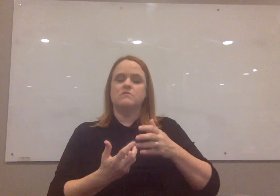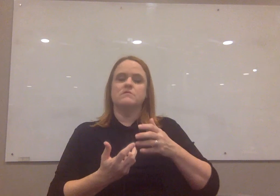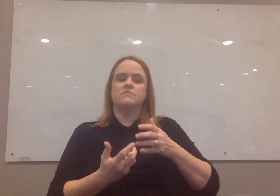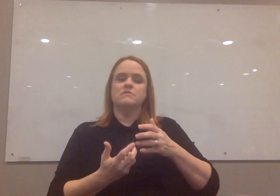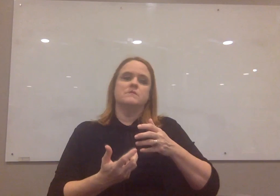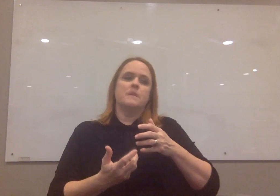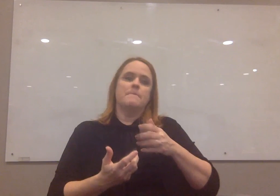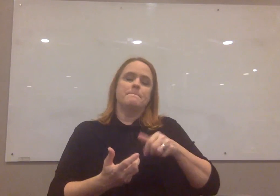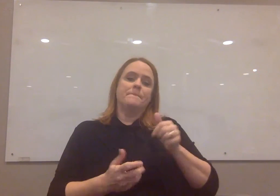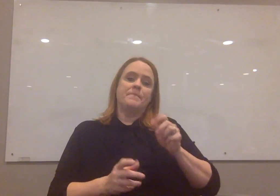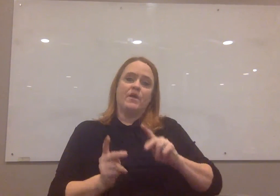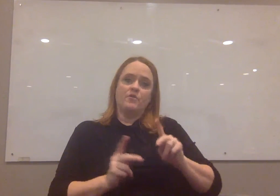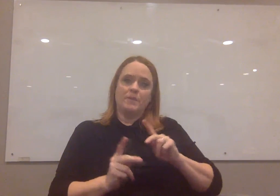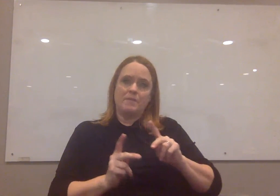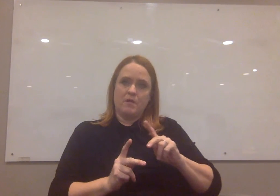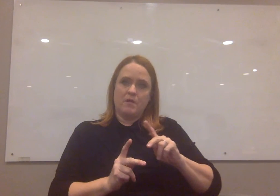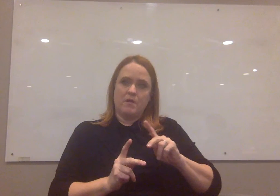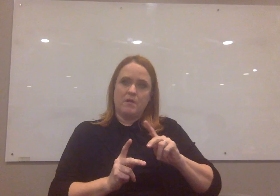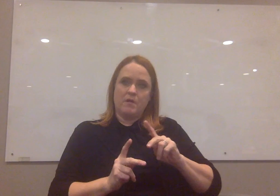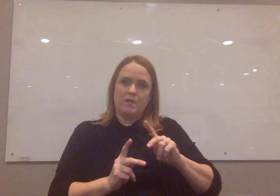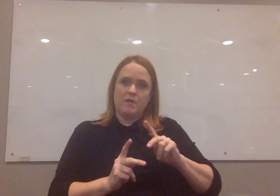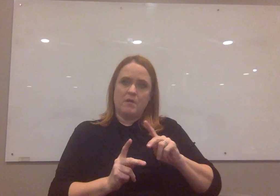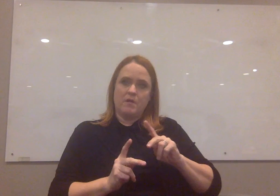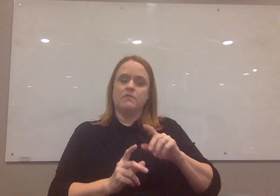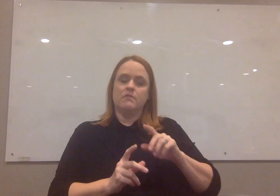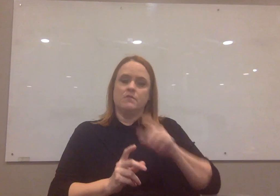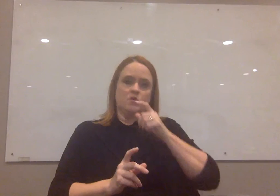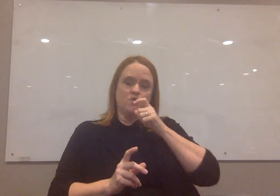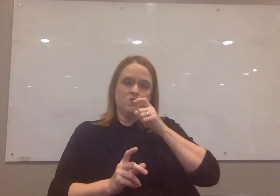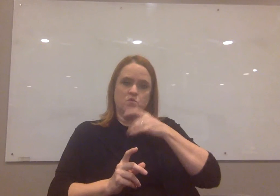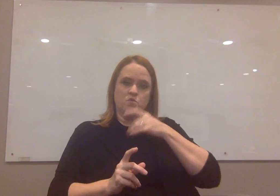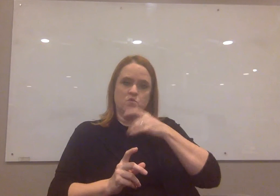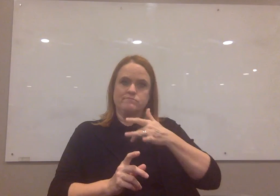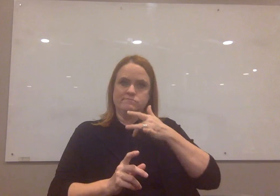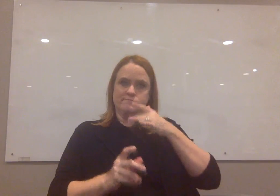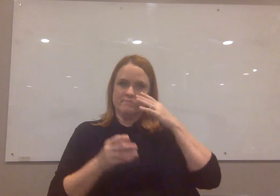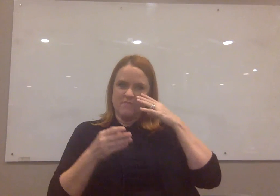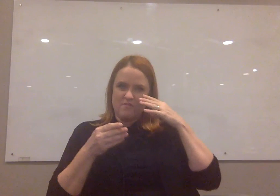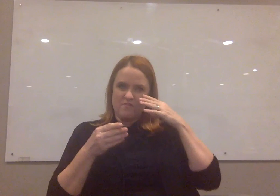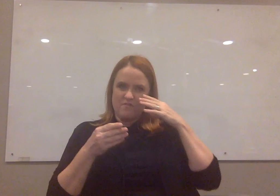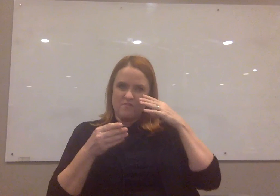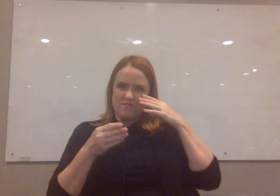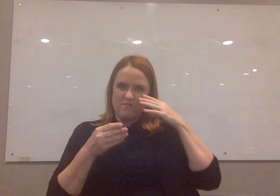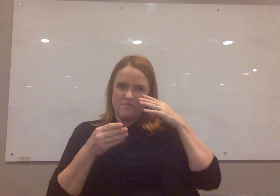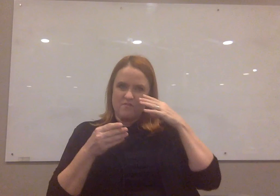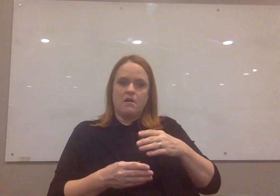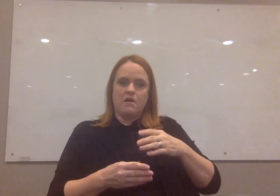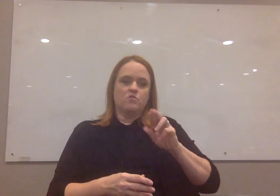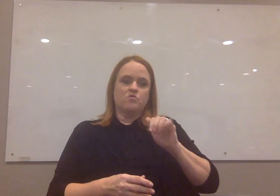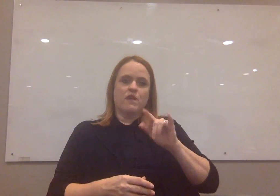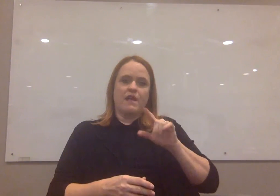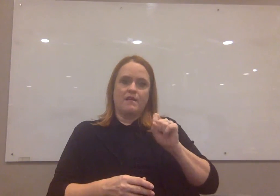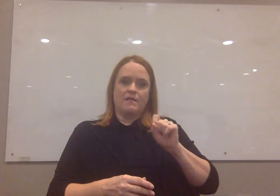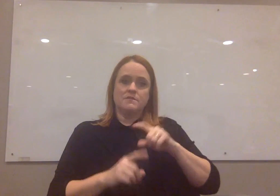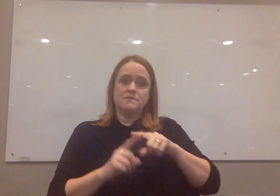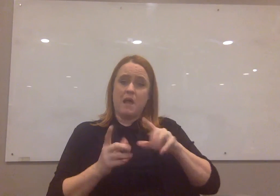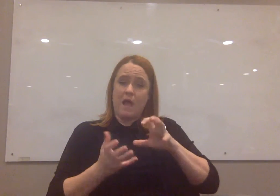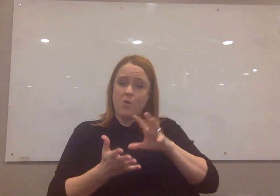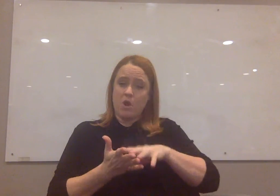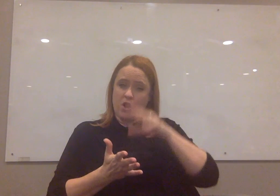other people that are probably like should be focused on like, hey, I'm doing Rails work, but I want to learn how Phoenix